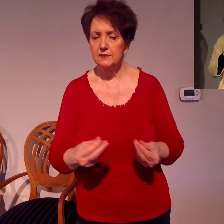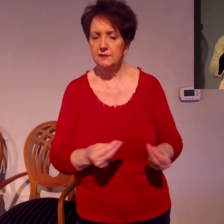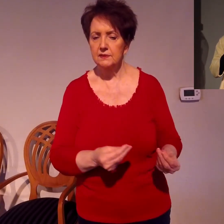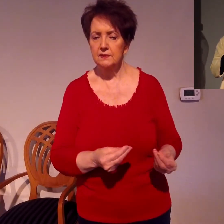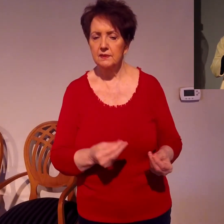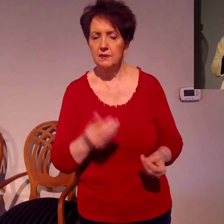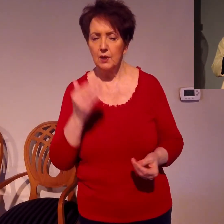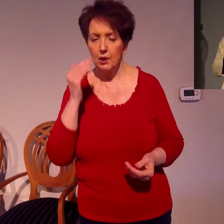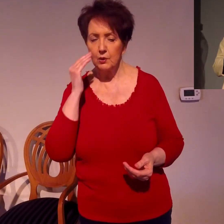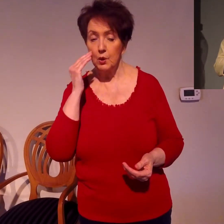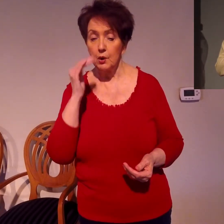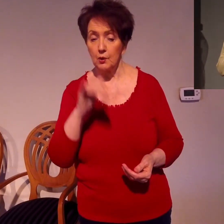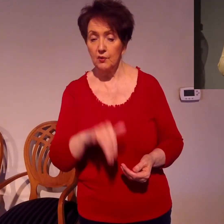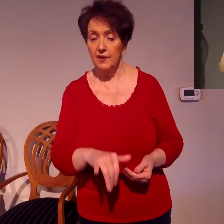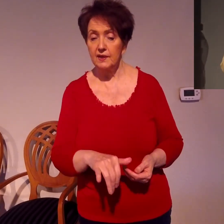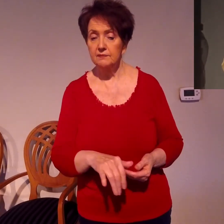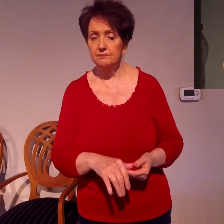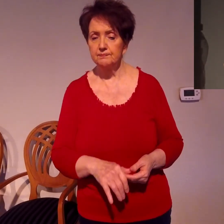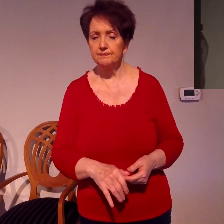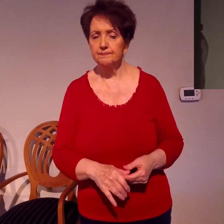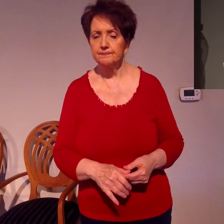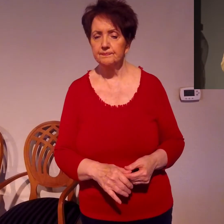Know it.